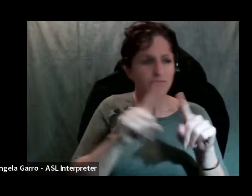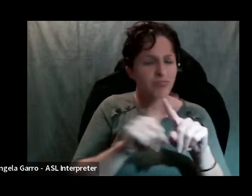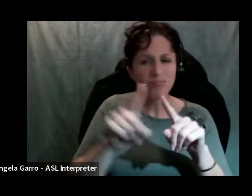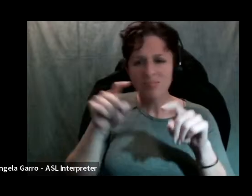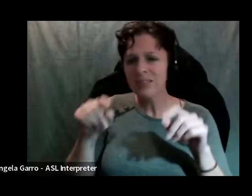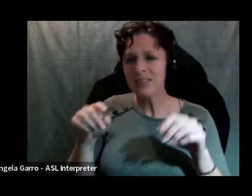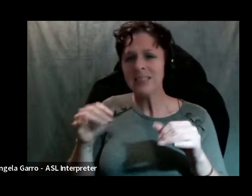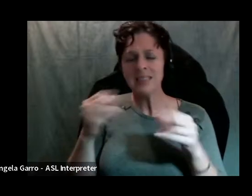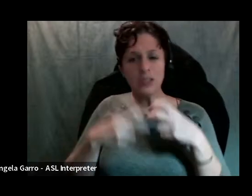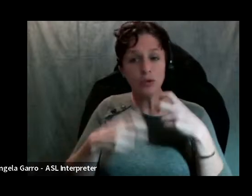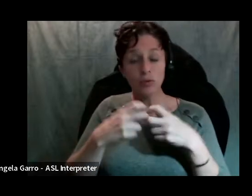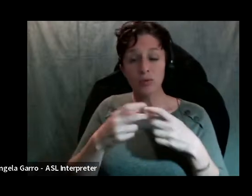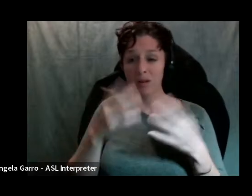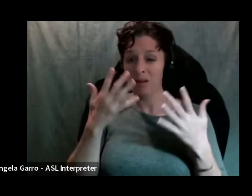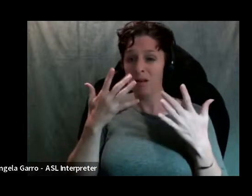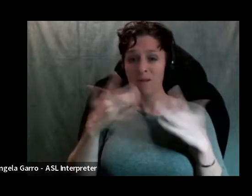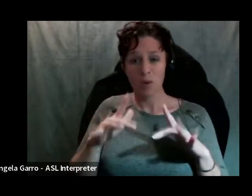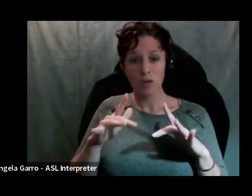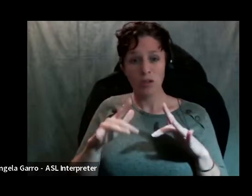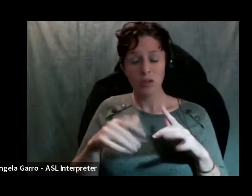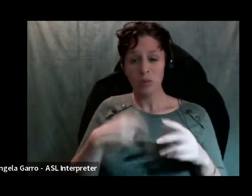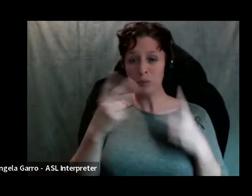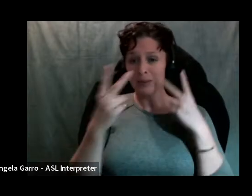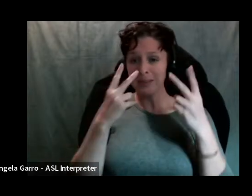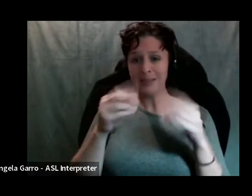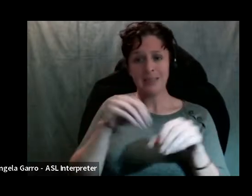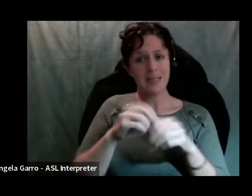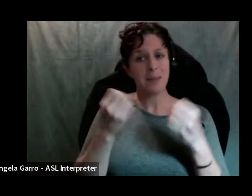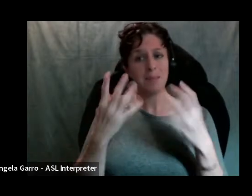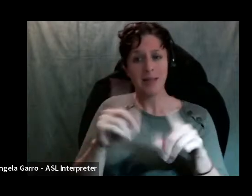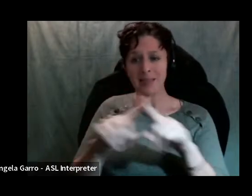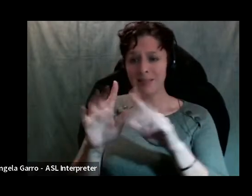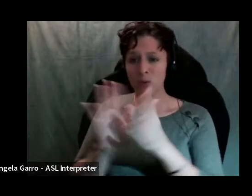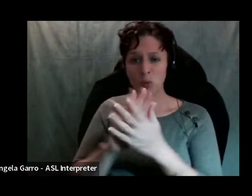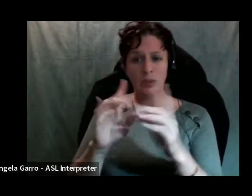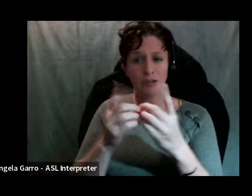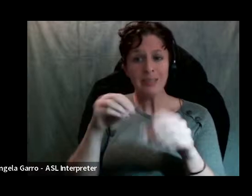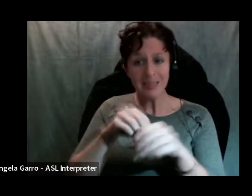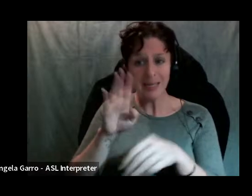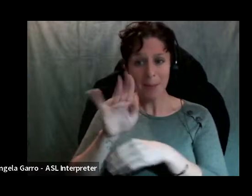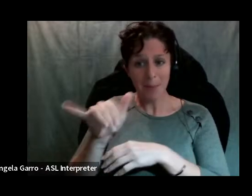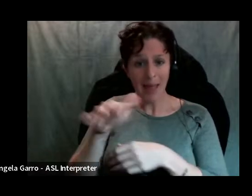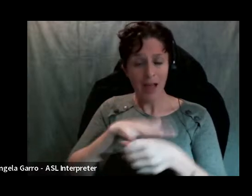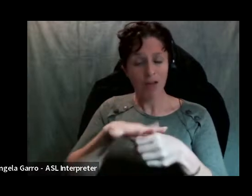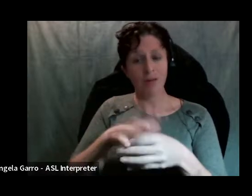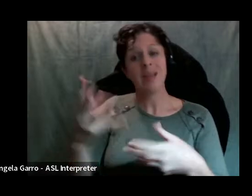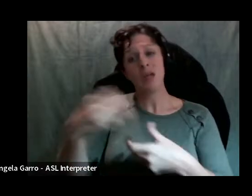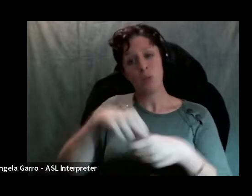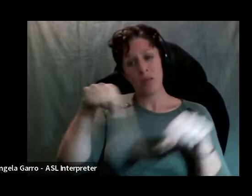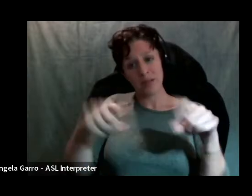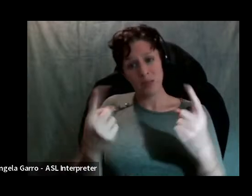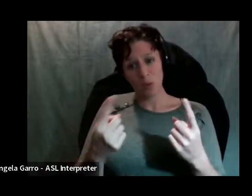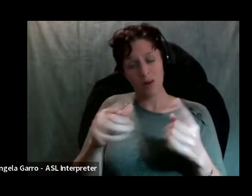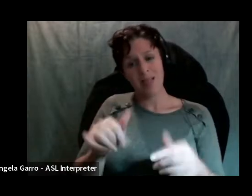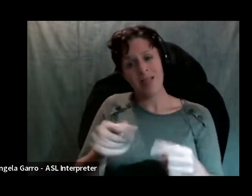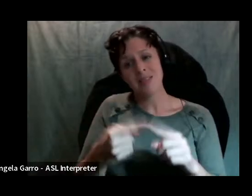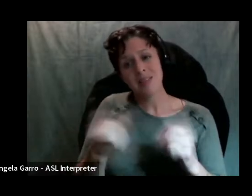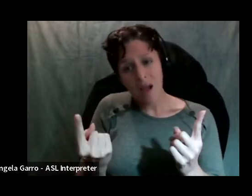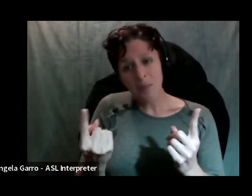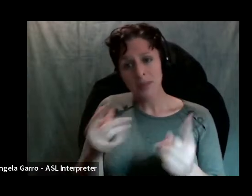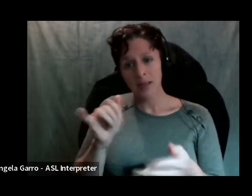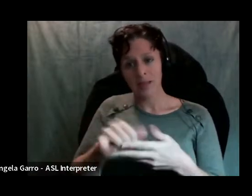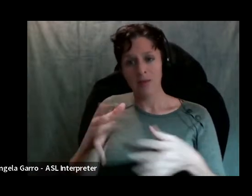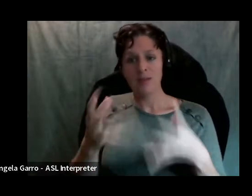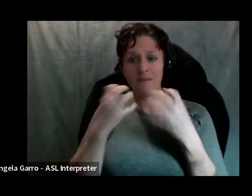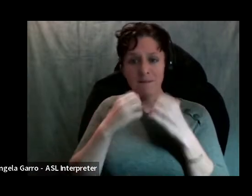Unfortunately, what we're seeing play out in many school districts in the Bay Area, including this one, is the opposite of those values that